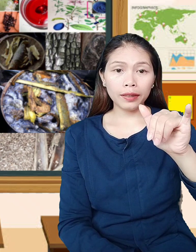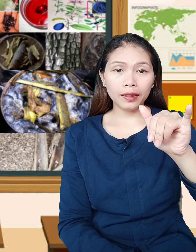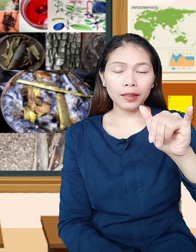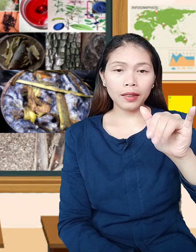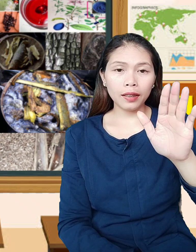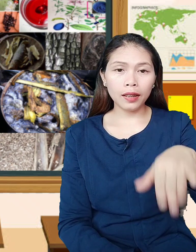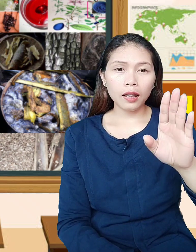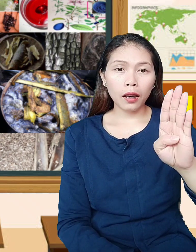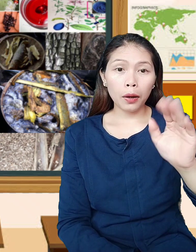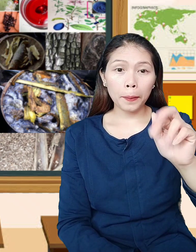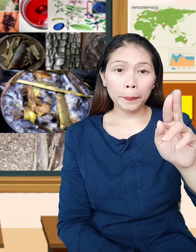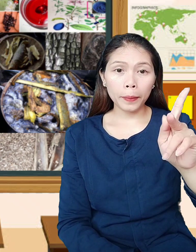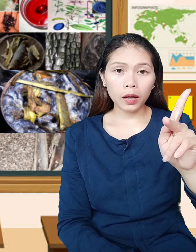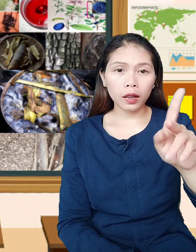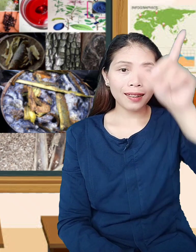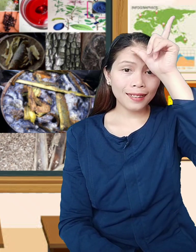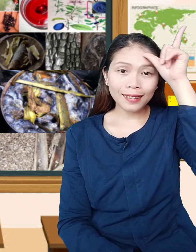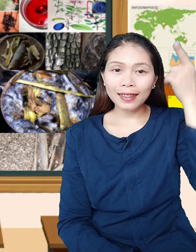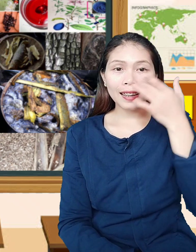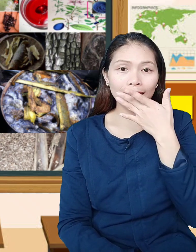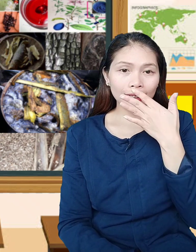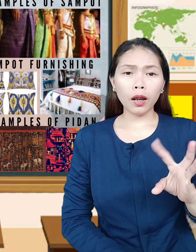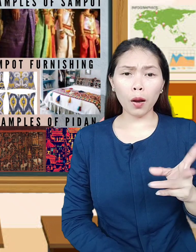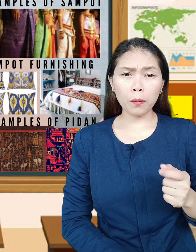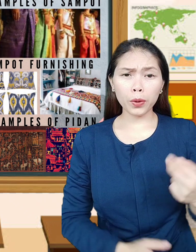ebony bark for black dye.